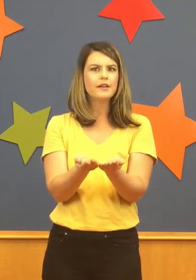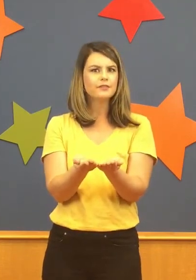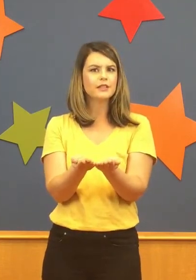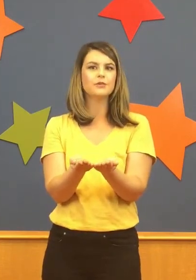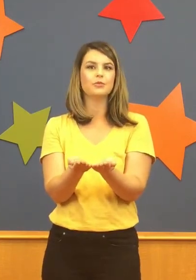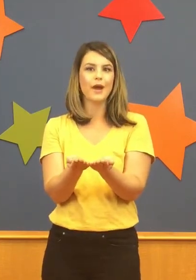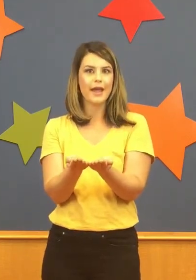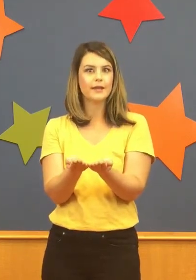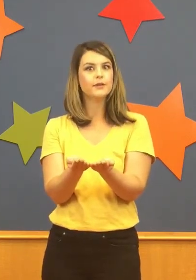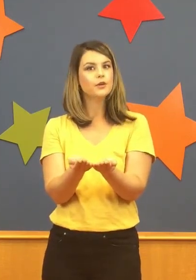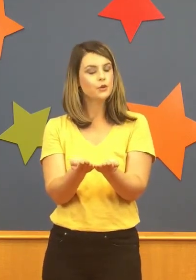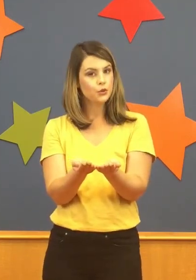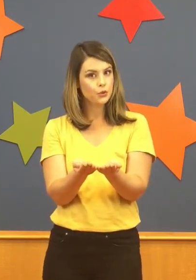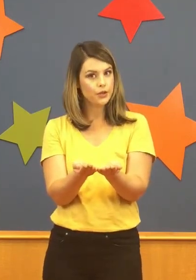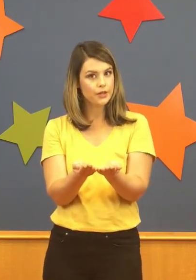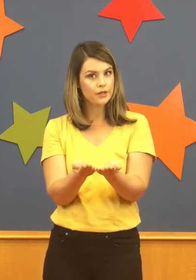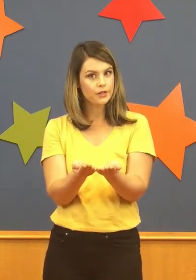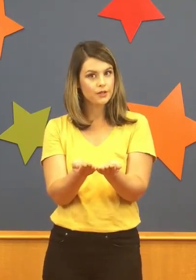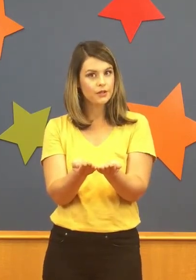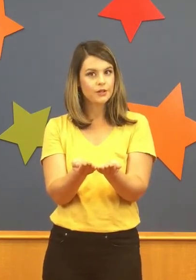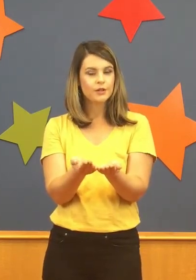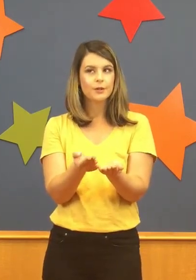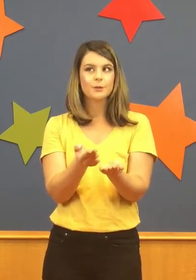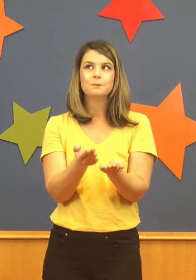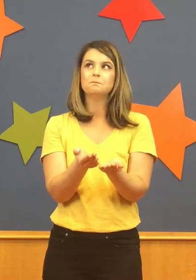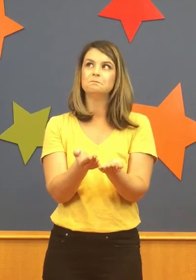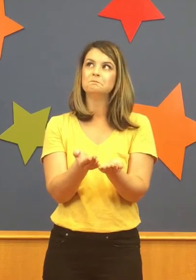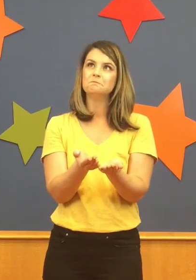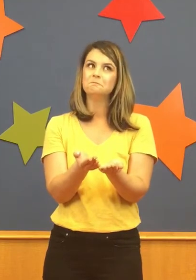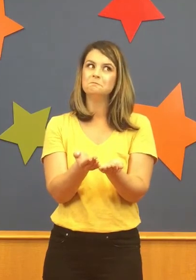a lovely red hood.